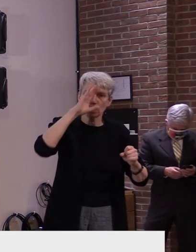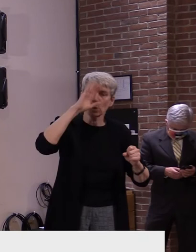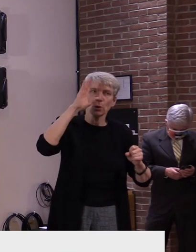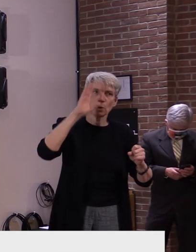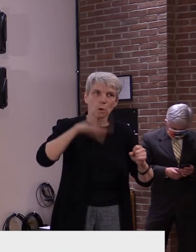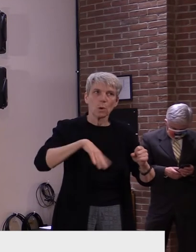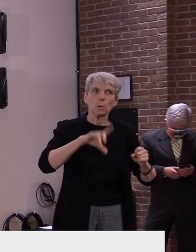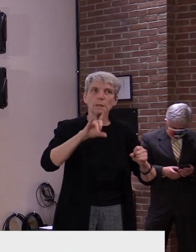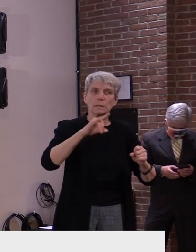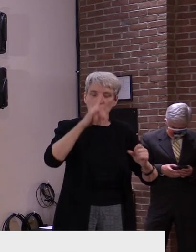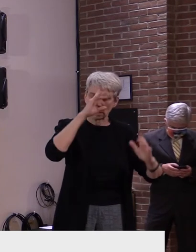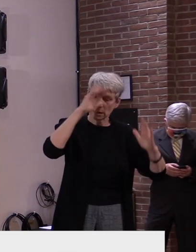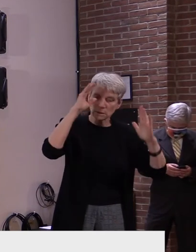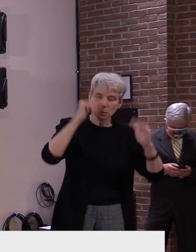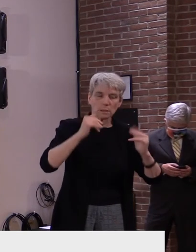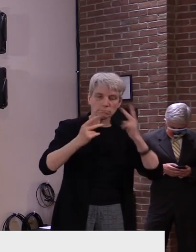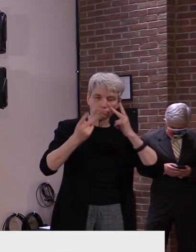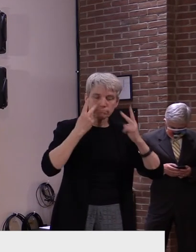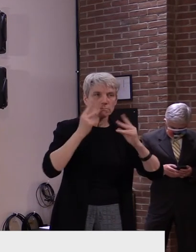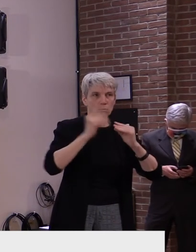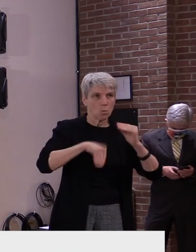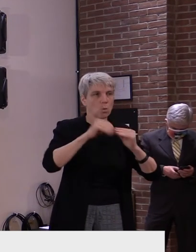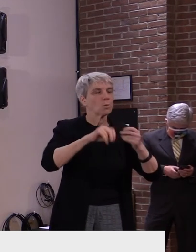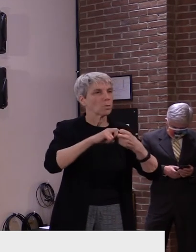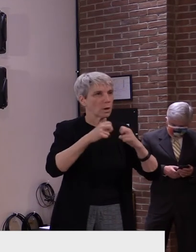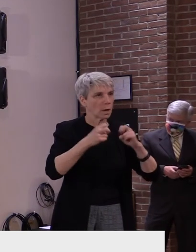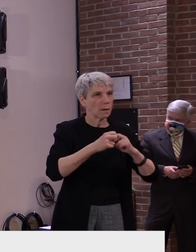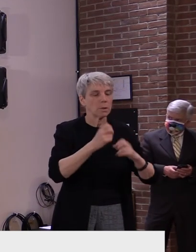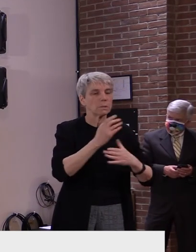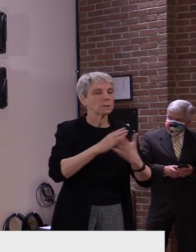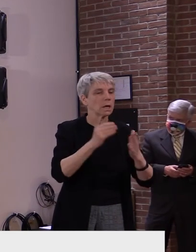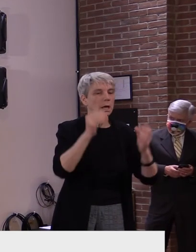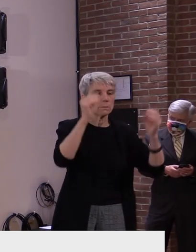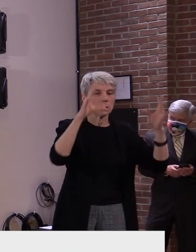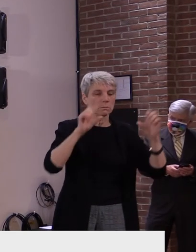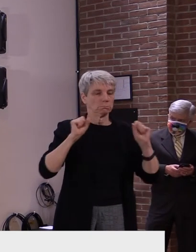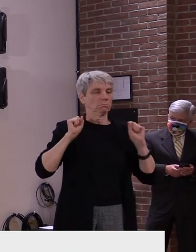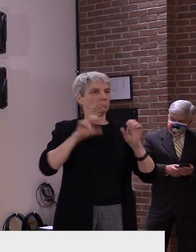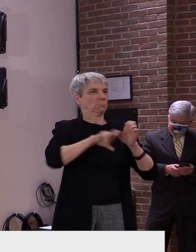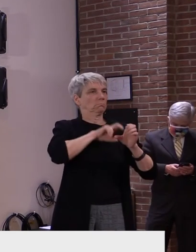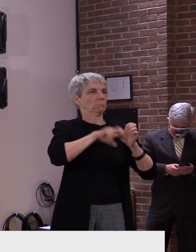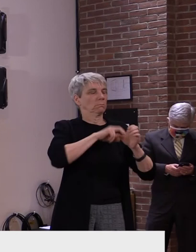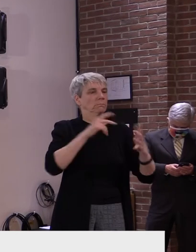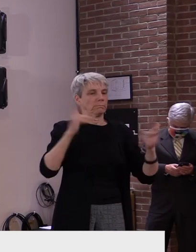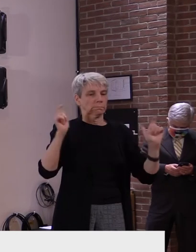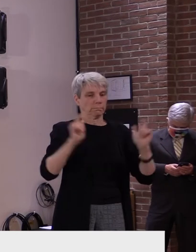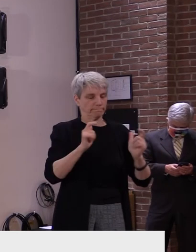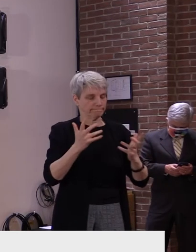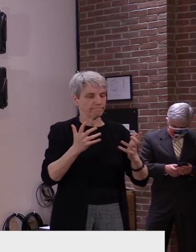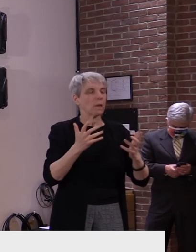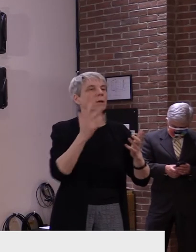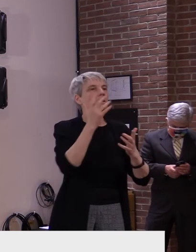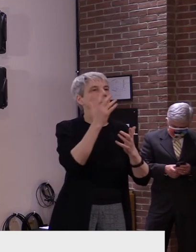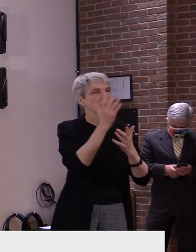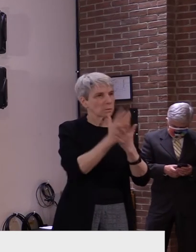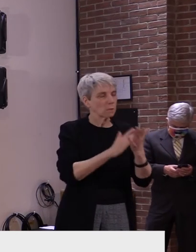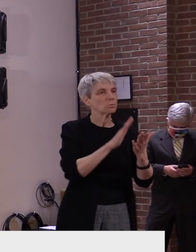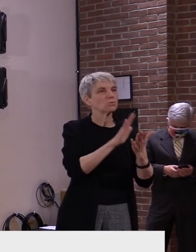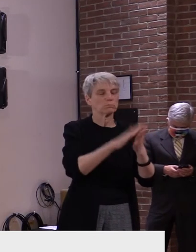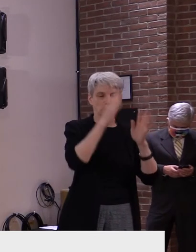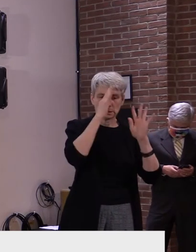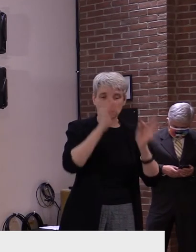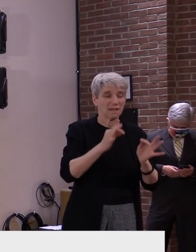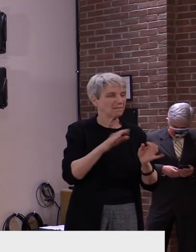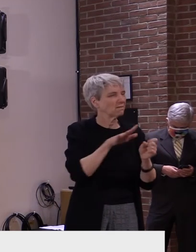our planning districts um you know have the ability uh the toggle if you will between remote and versus just the